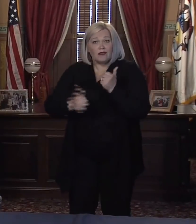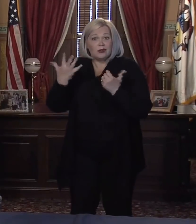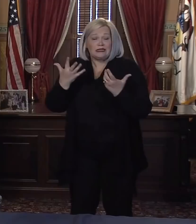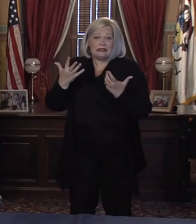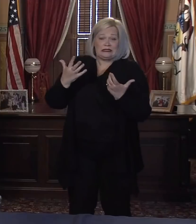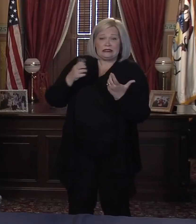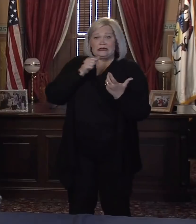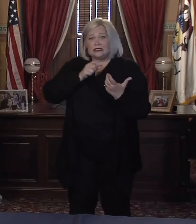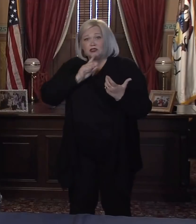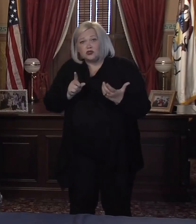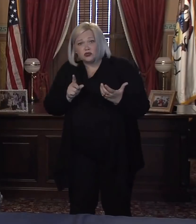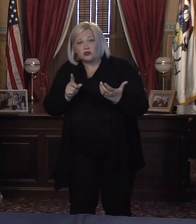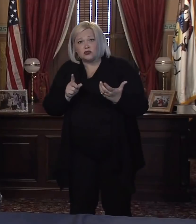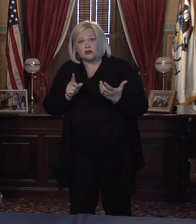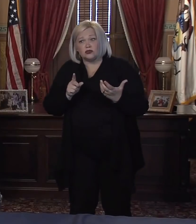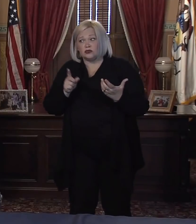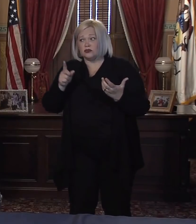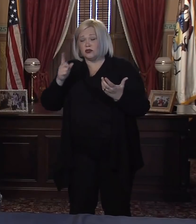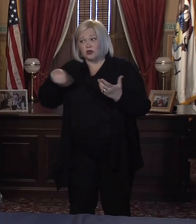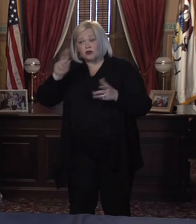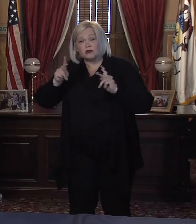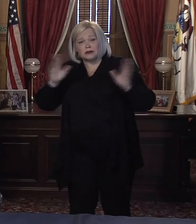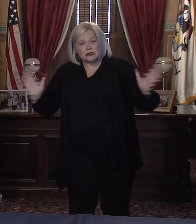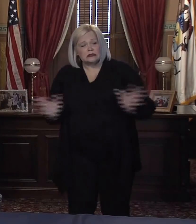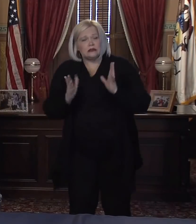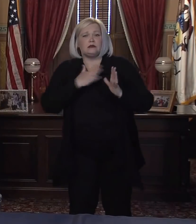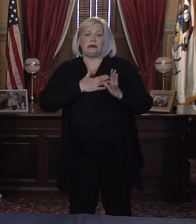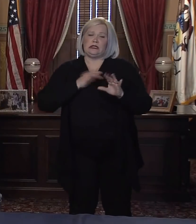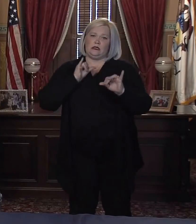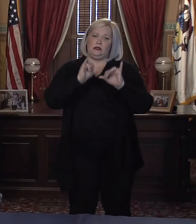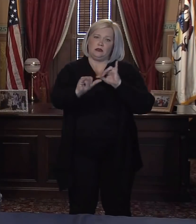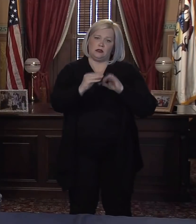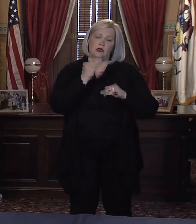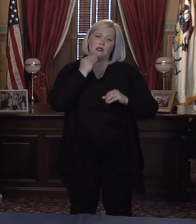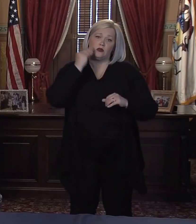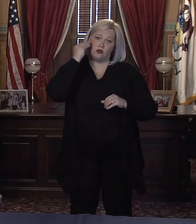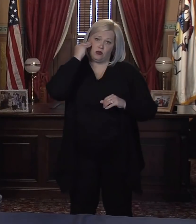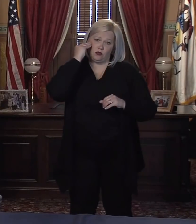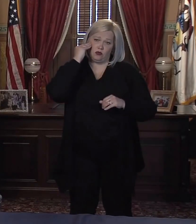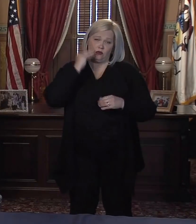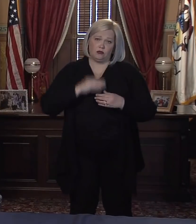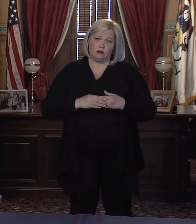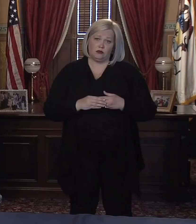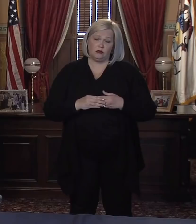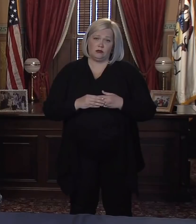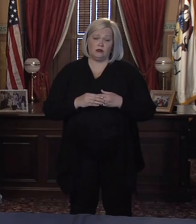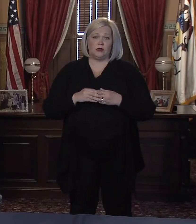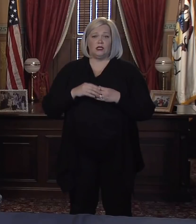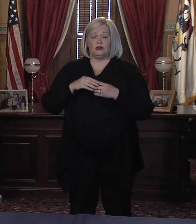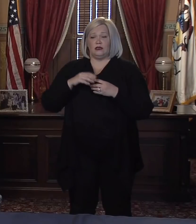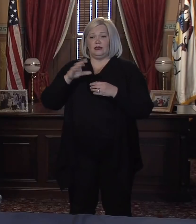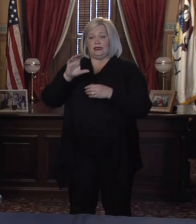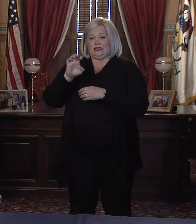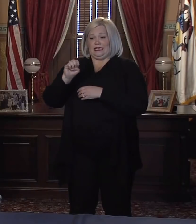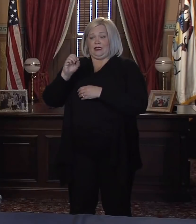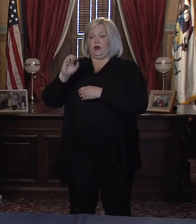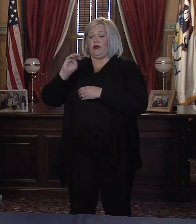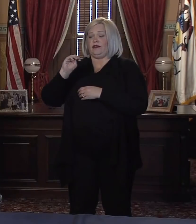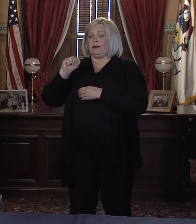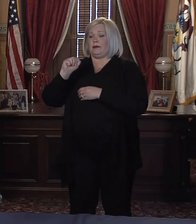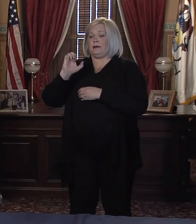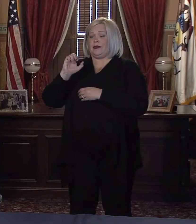areas. They are encouraging Michiganders to stay home. Karen Cheeseman, the CEO of Mackinac Straits Health